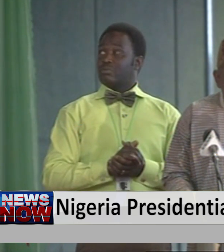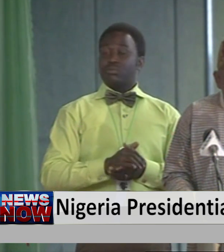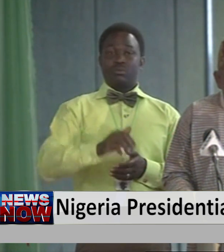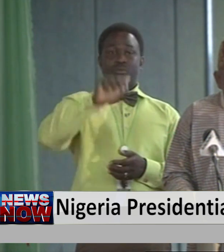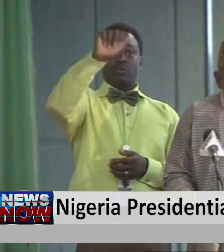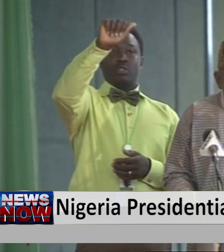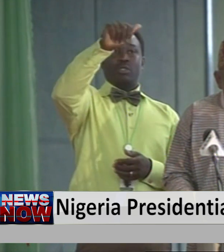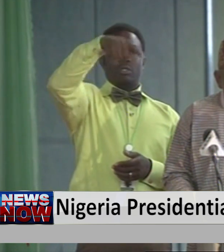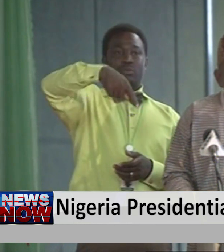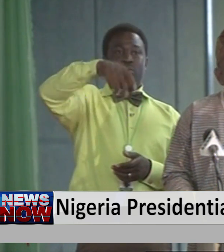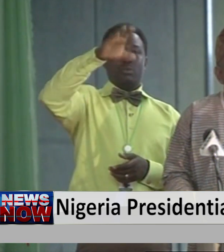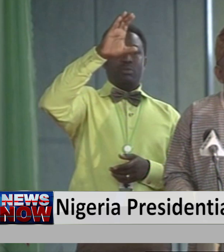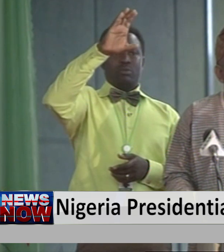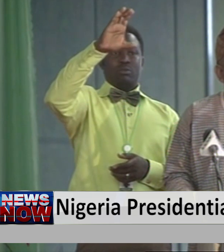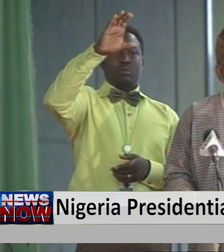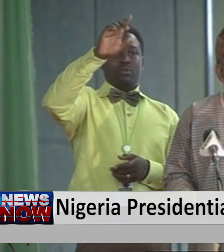APC,